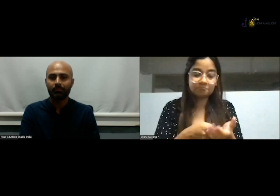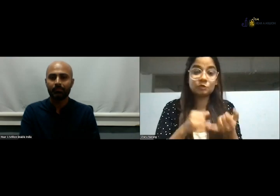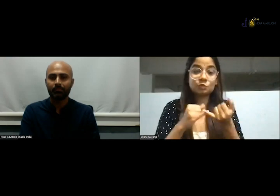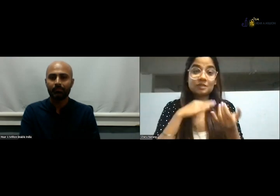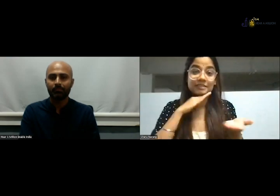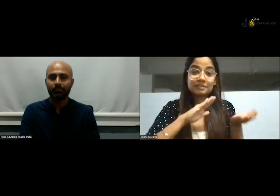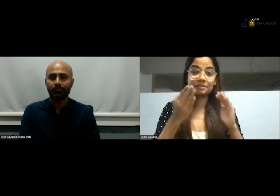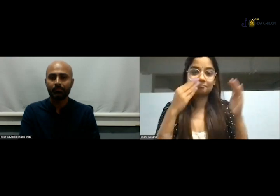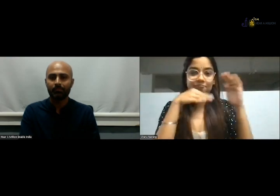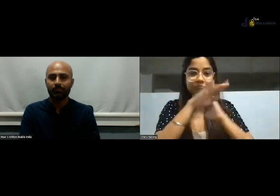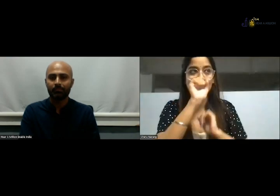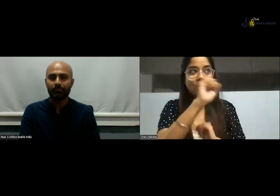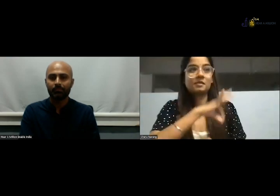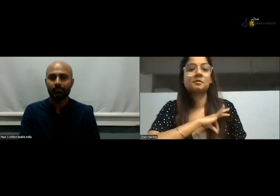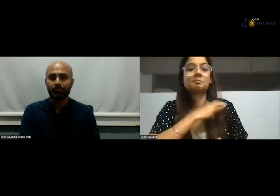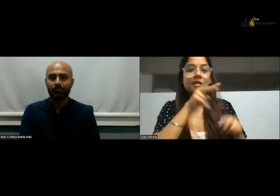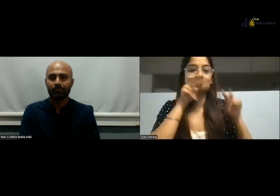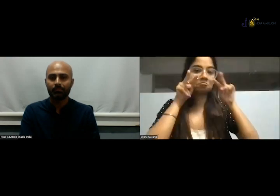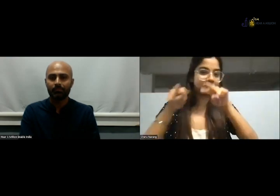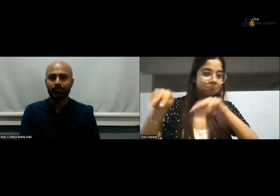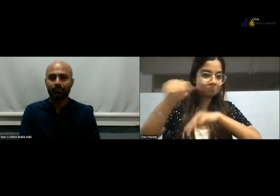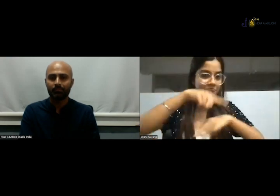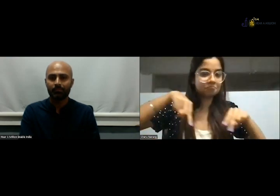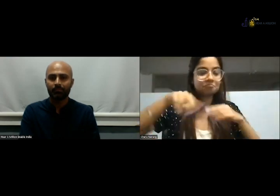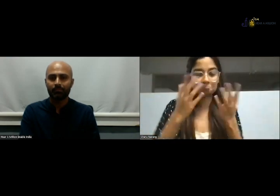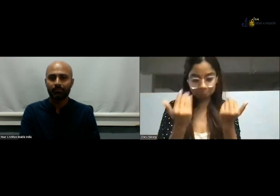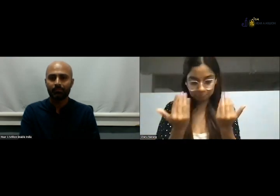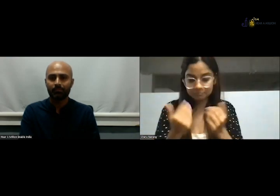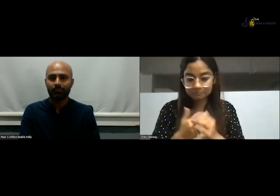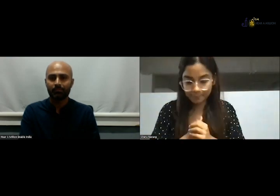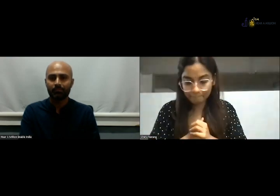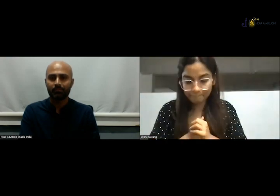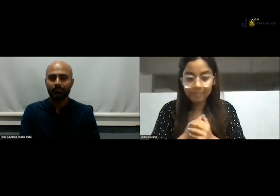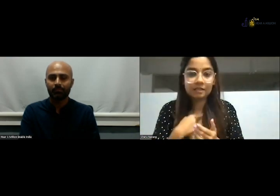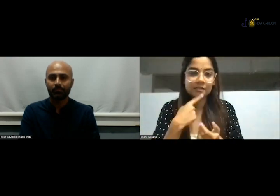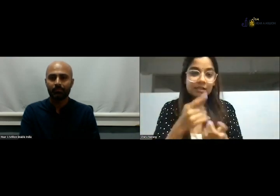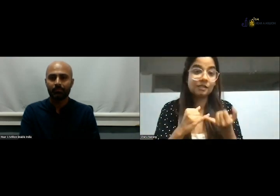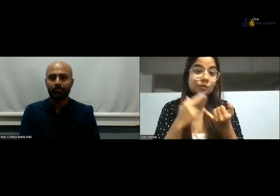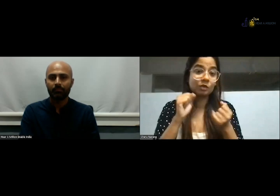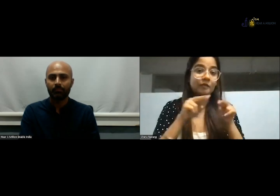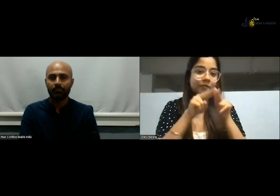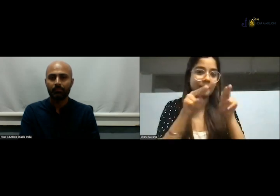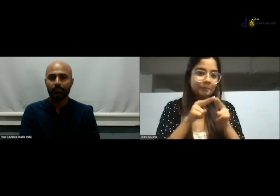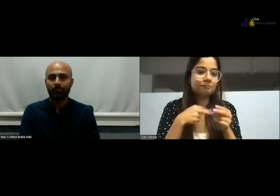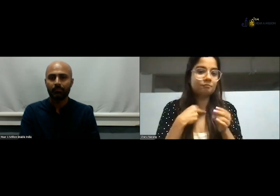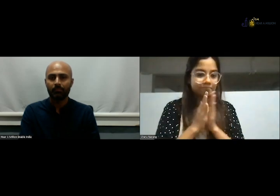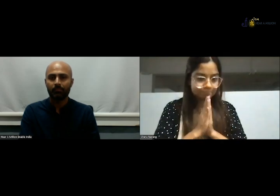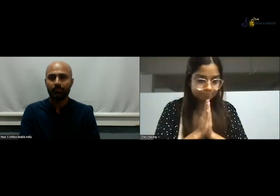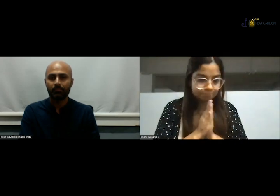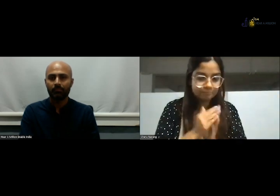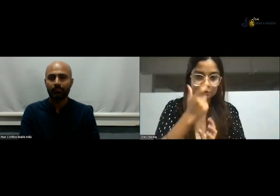It was so overwhelming. I pay my tribute to her.